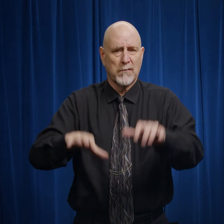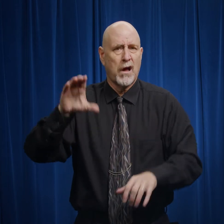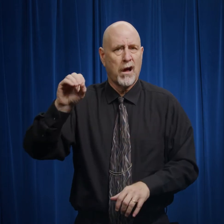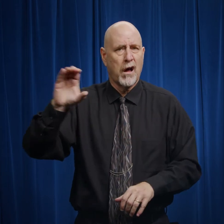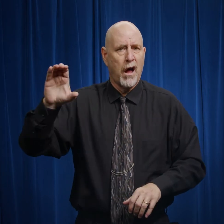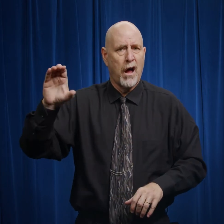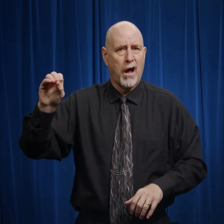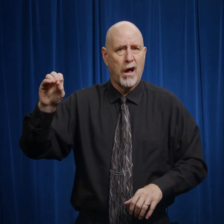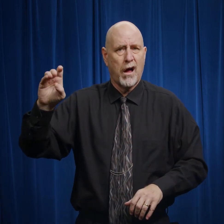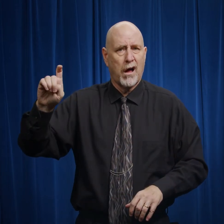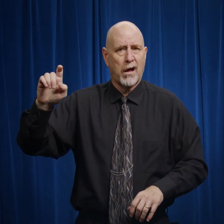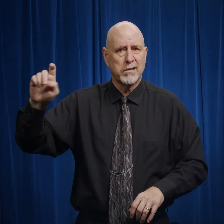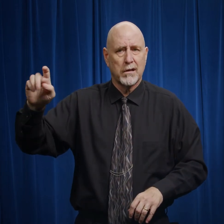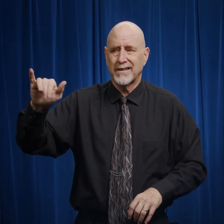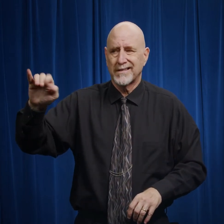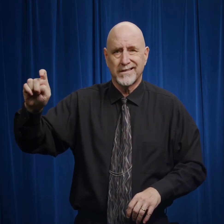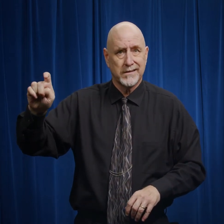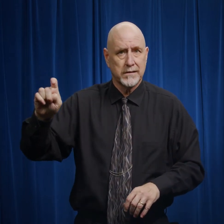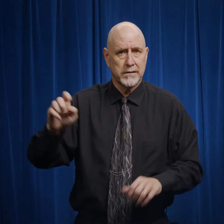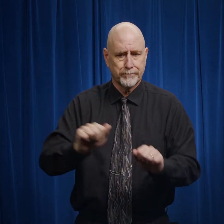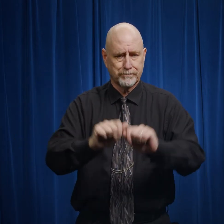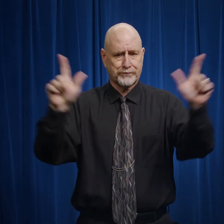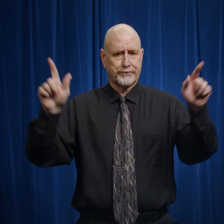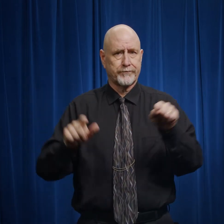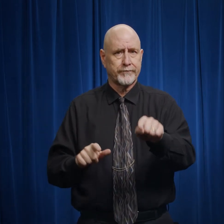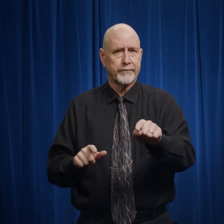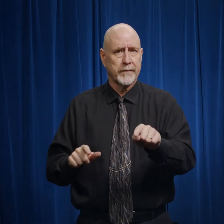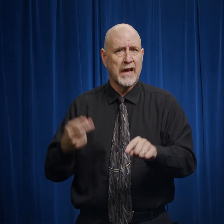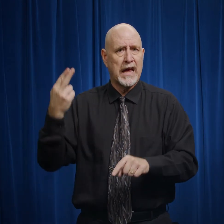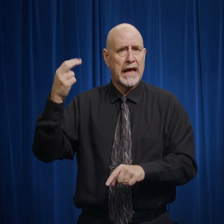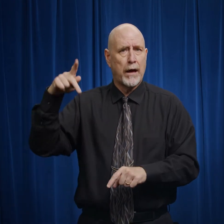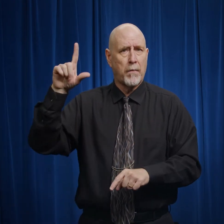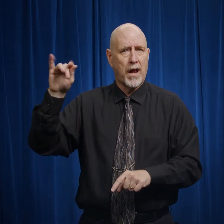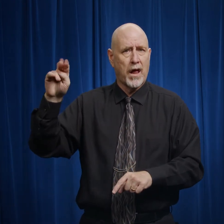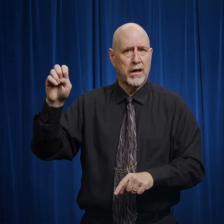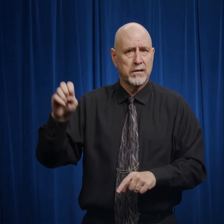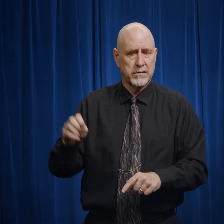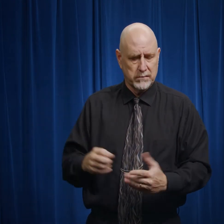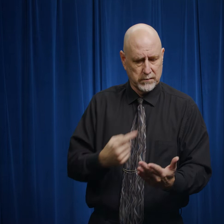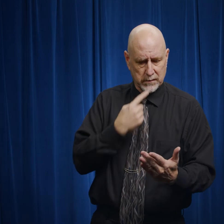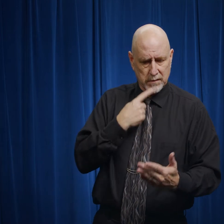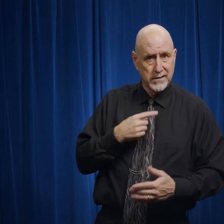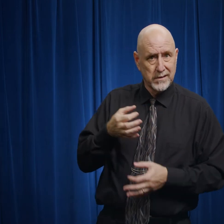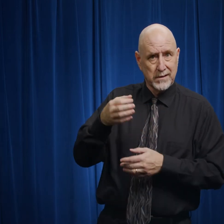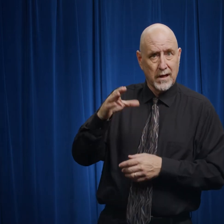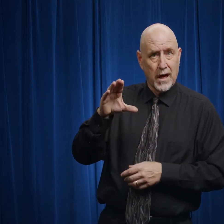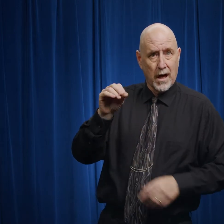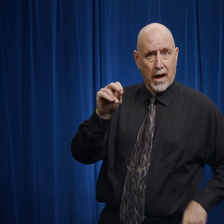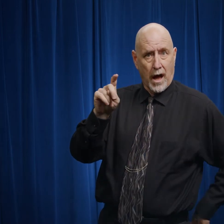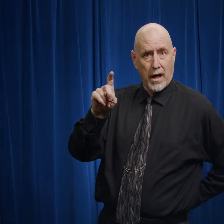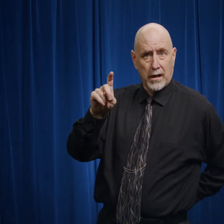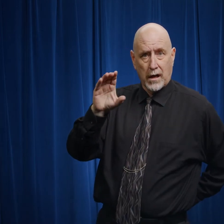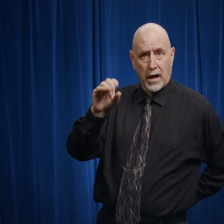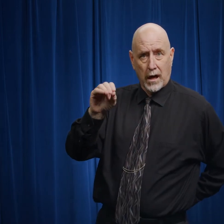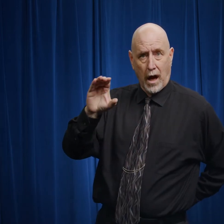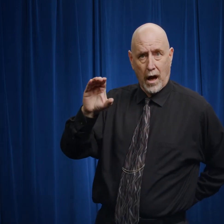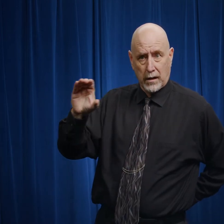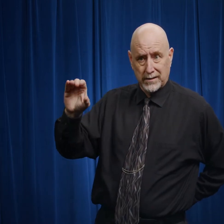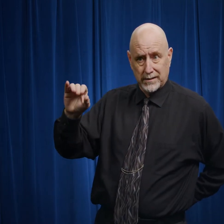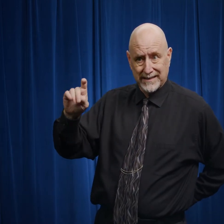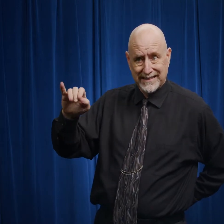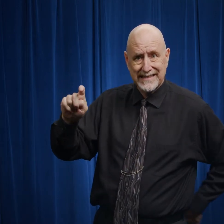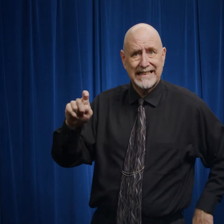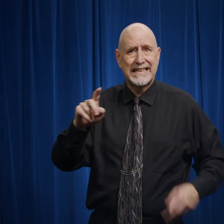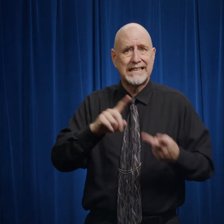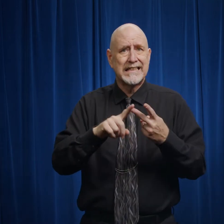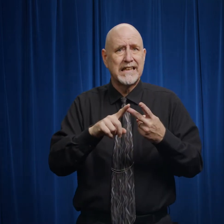coccyx in Google, and from Healthline is the coccyx serves as an attachment site for